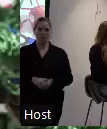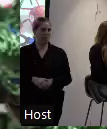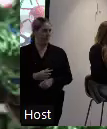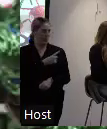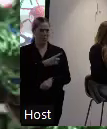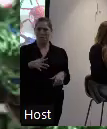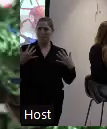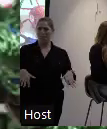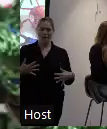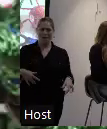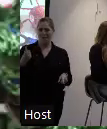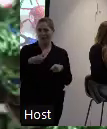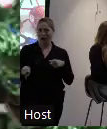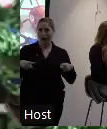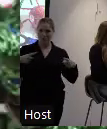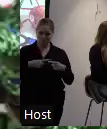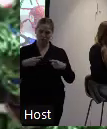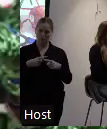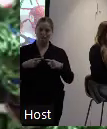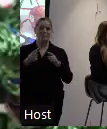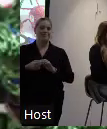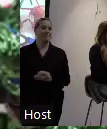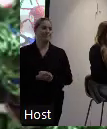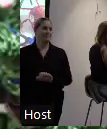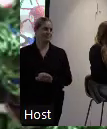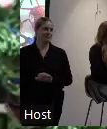really made progress with that.